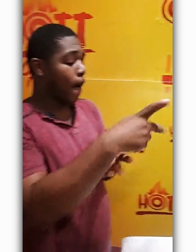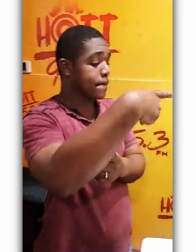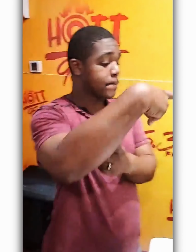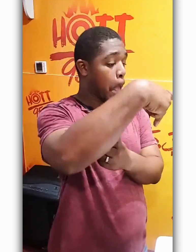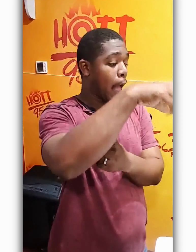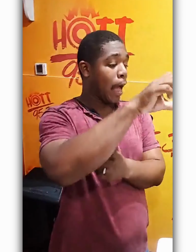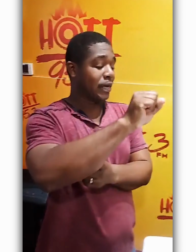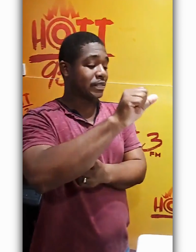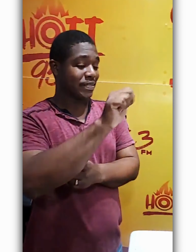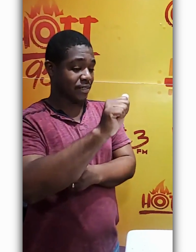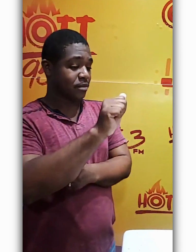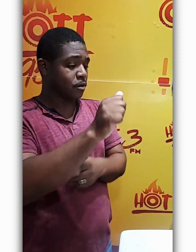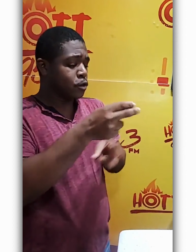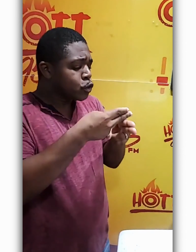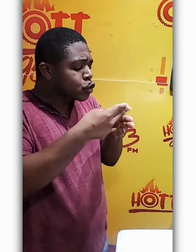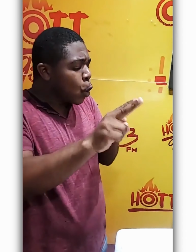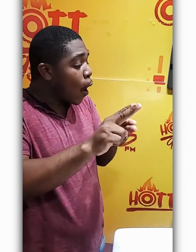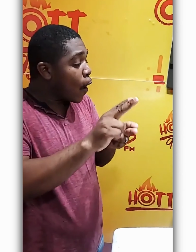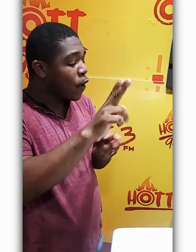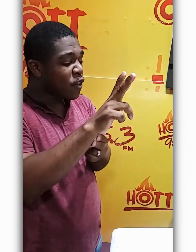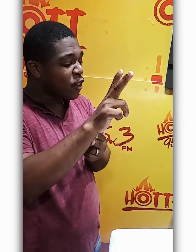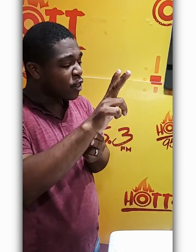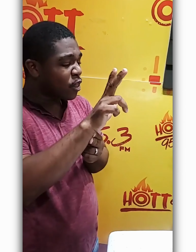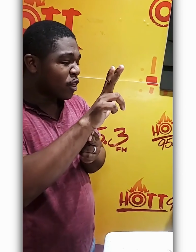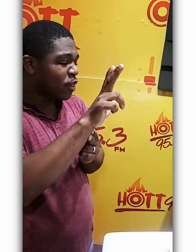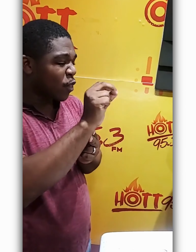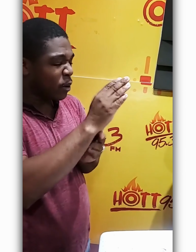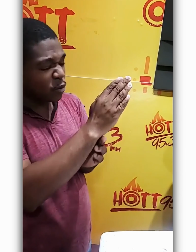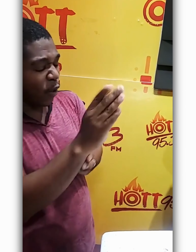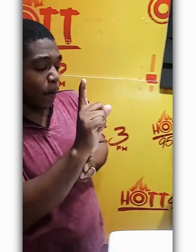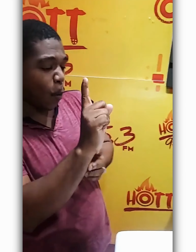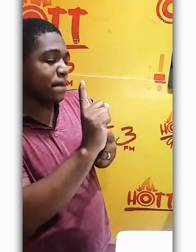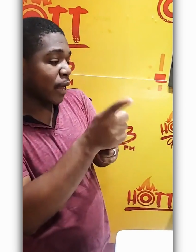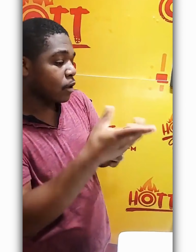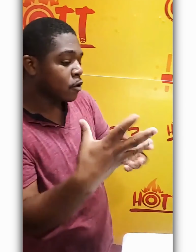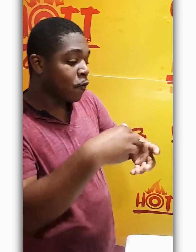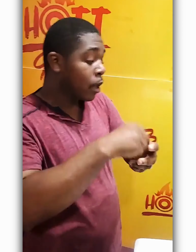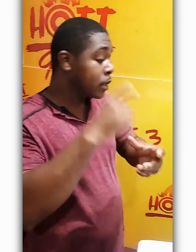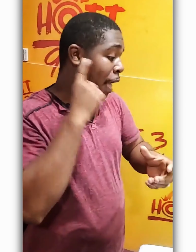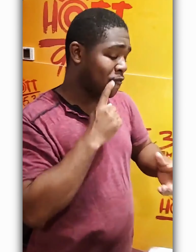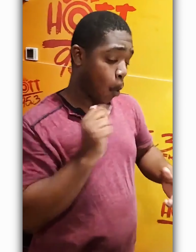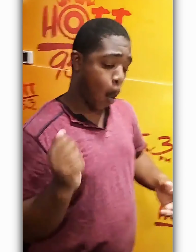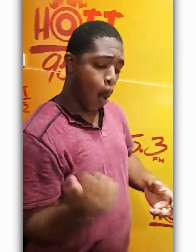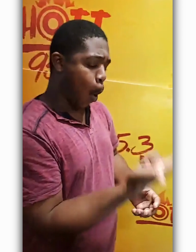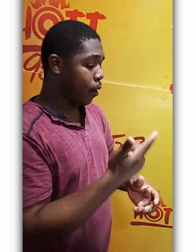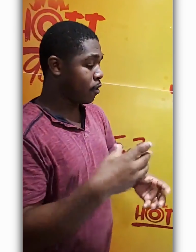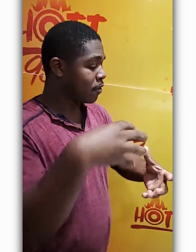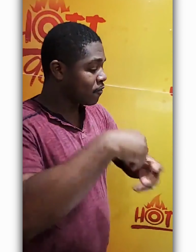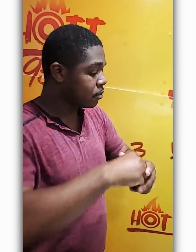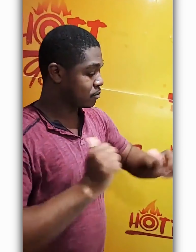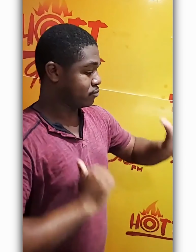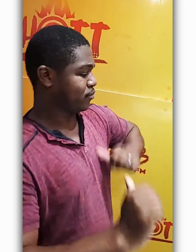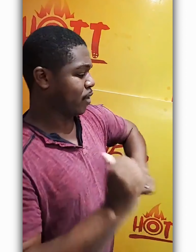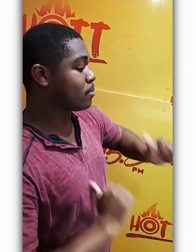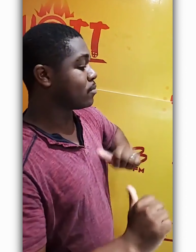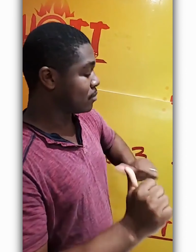So, we first did a short PSA, about 30 seconds to 1 minute. All the actors were